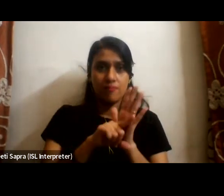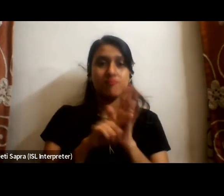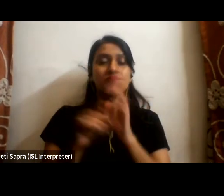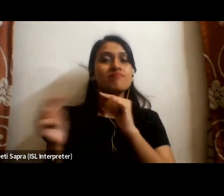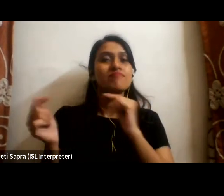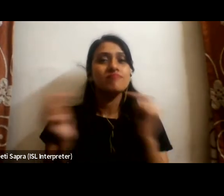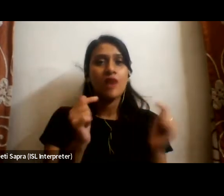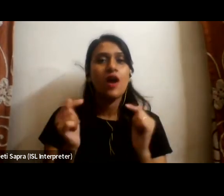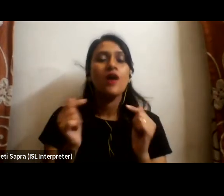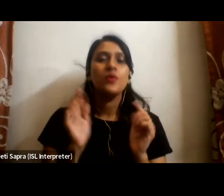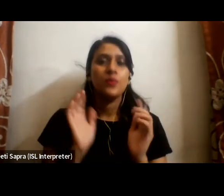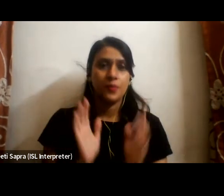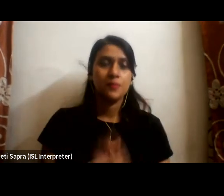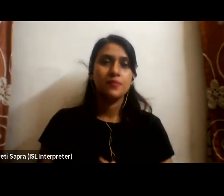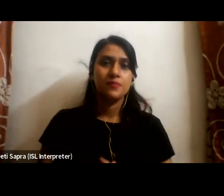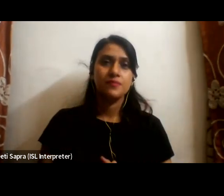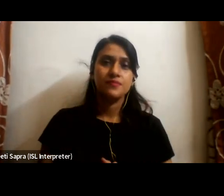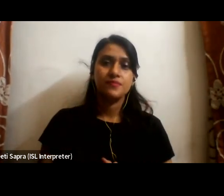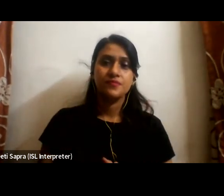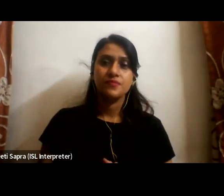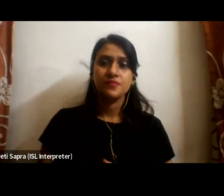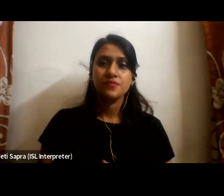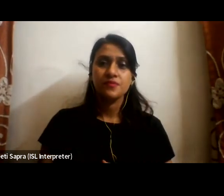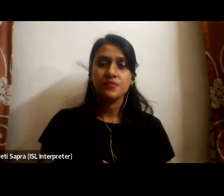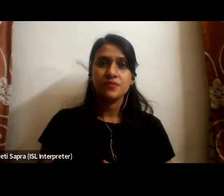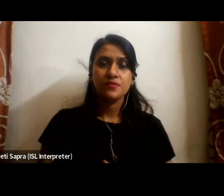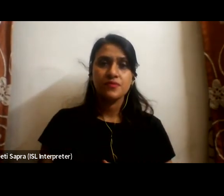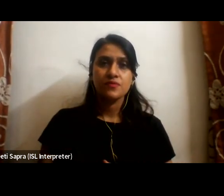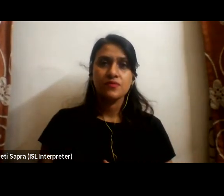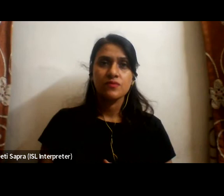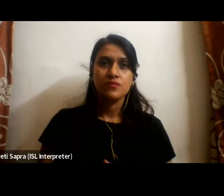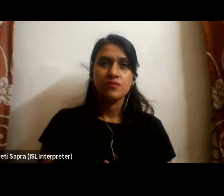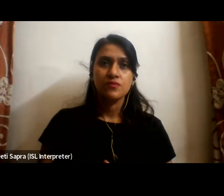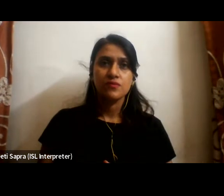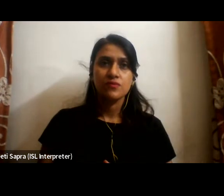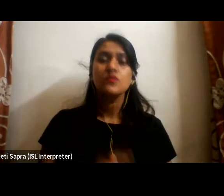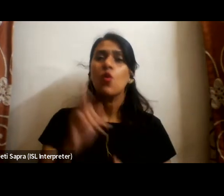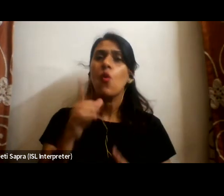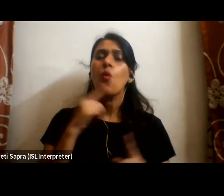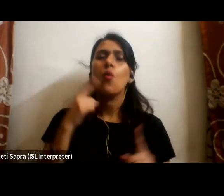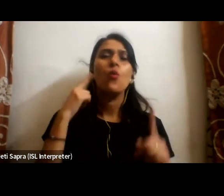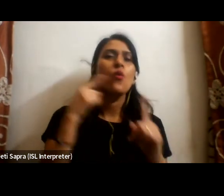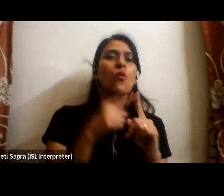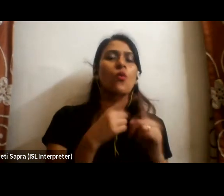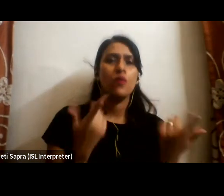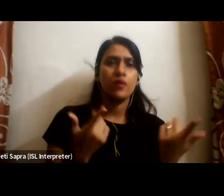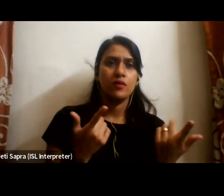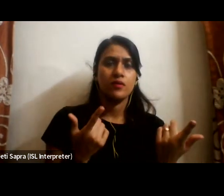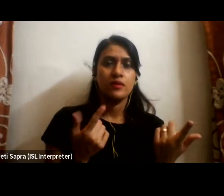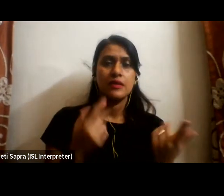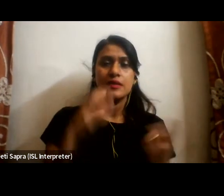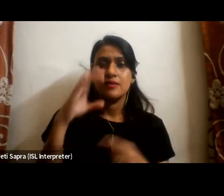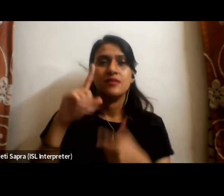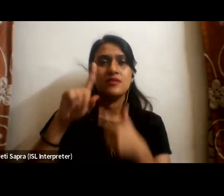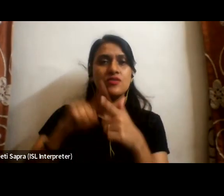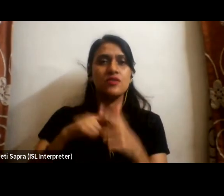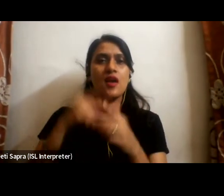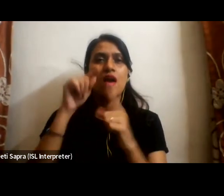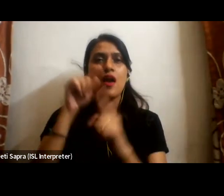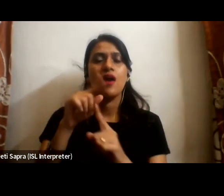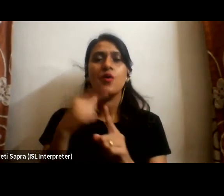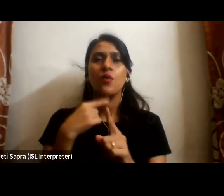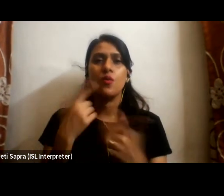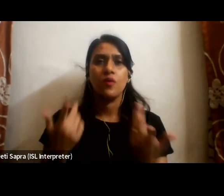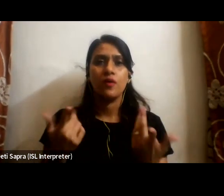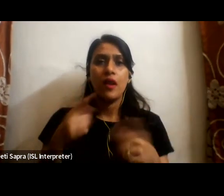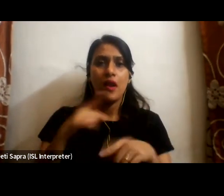to possess. Uh, However, who would rock this boat, right? Which CJI, irrespective of the